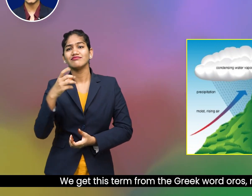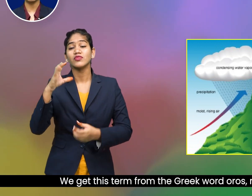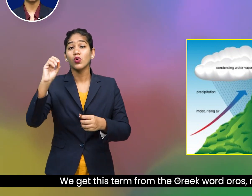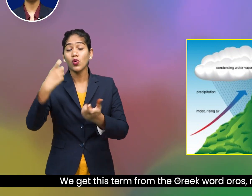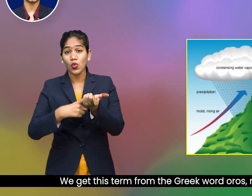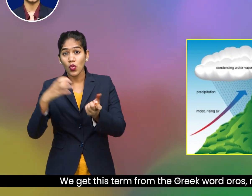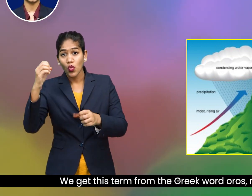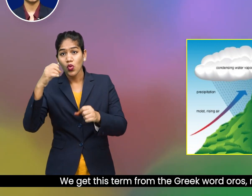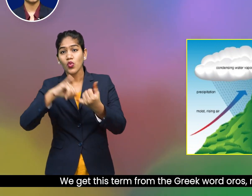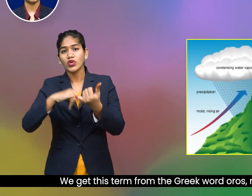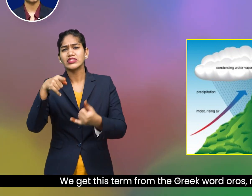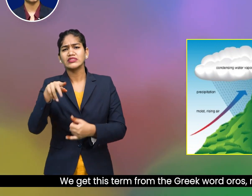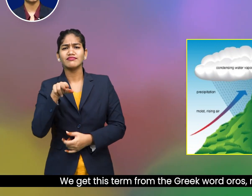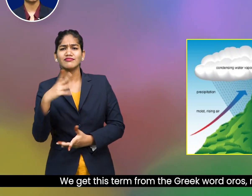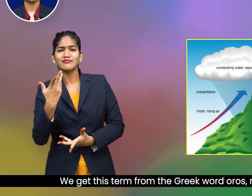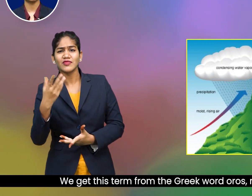meaning mountain.